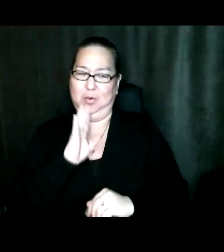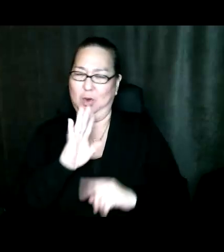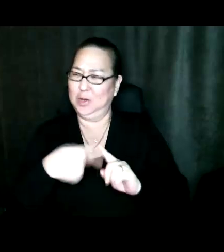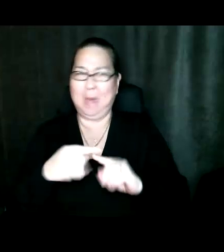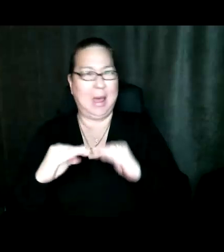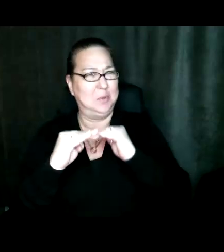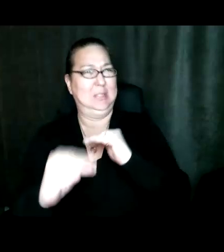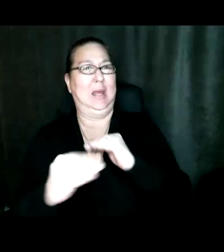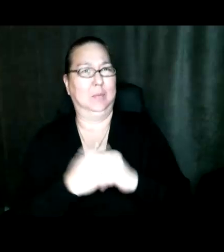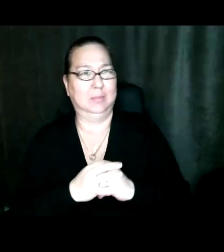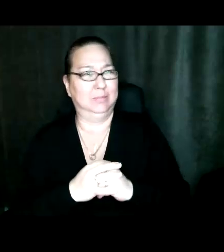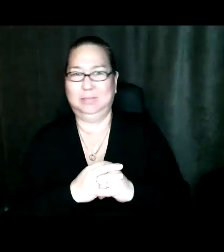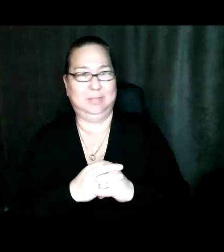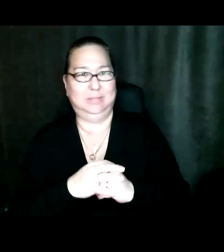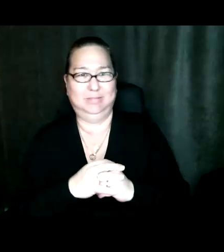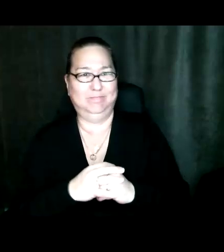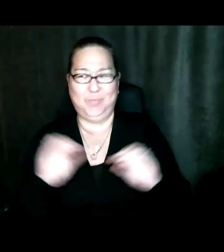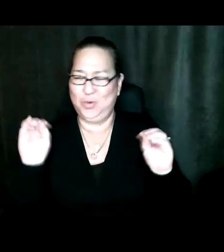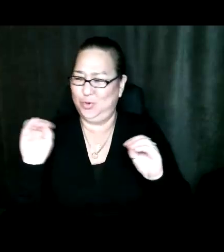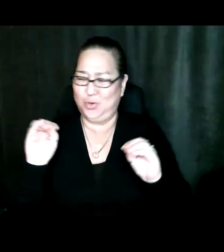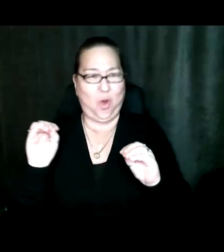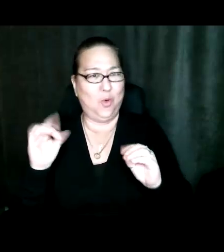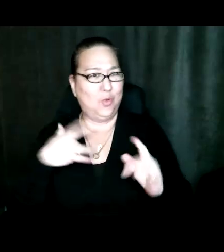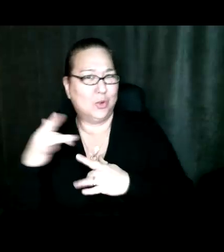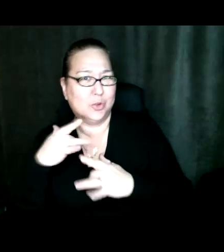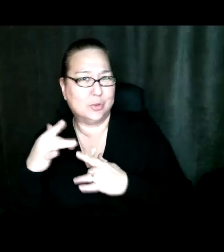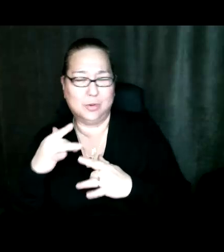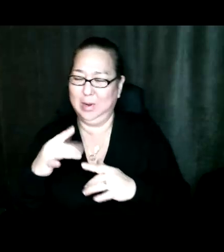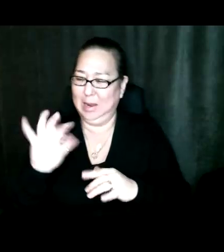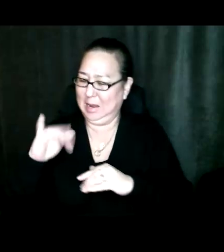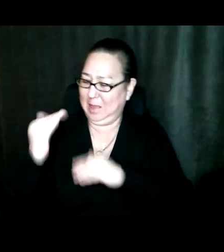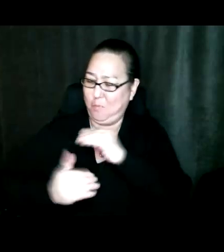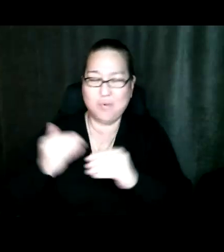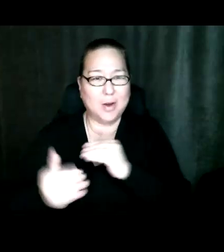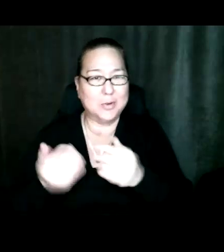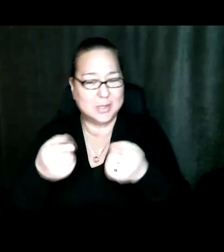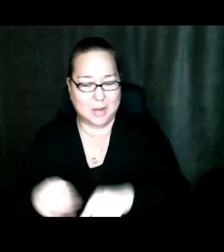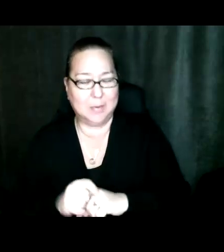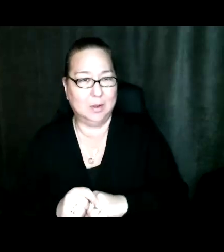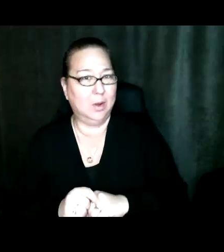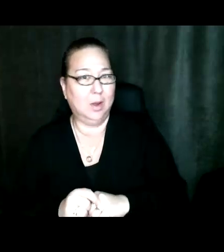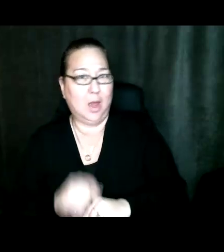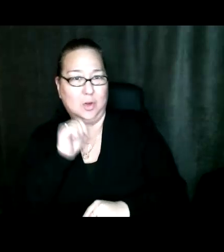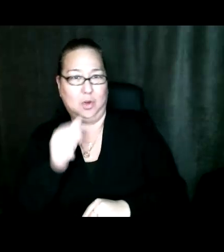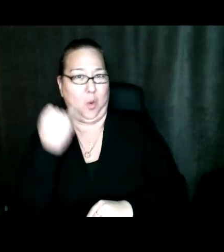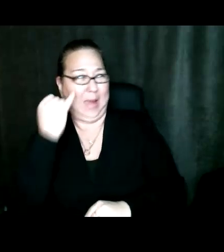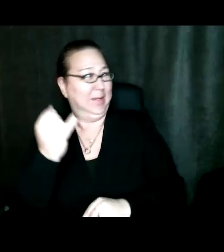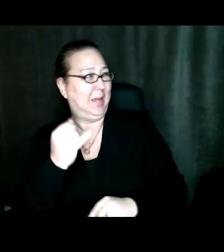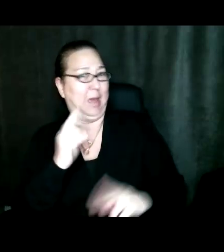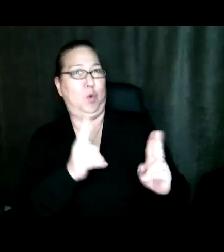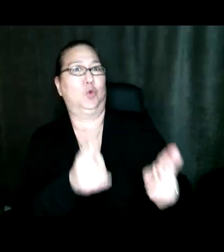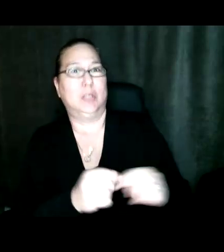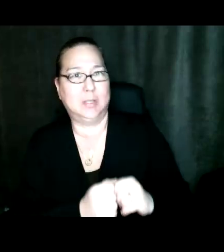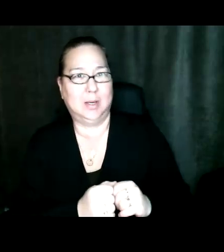reassuring. There was no sense of deep concern about the lack of progress on this issue, no sense of urgency or accountability.